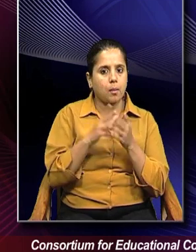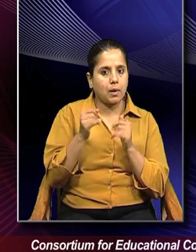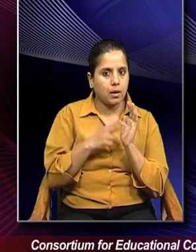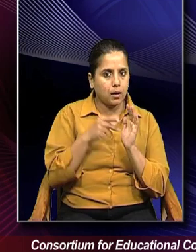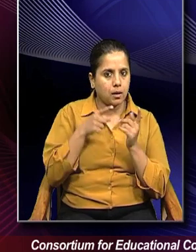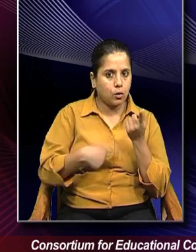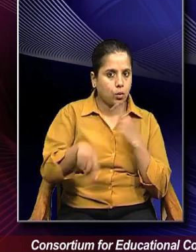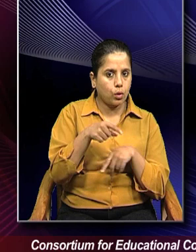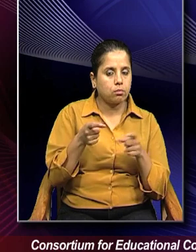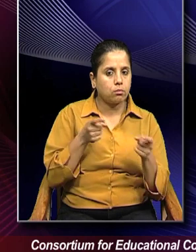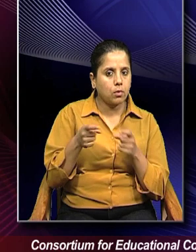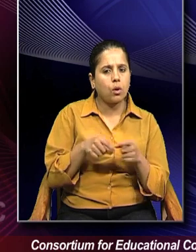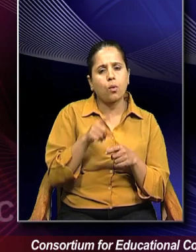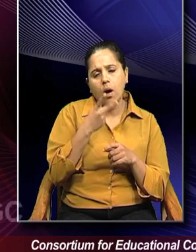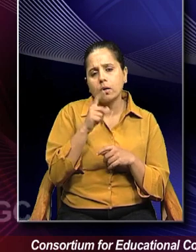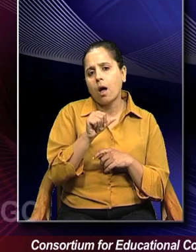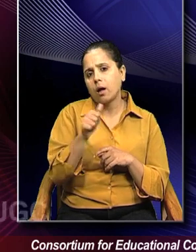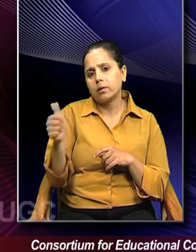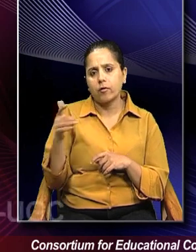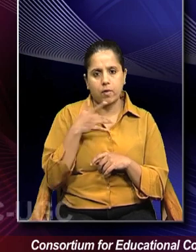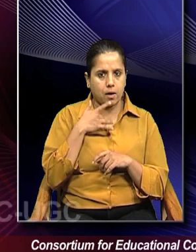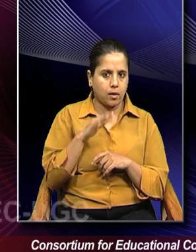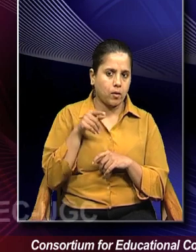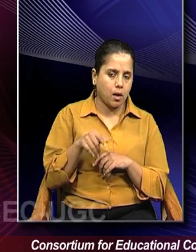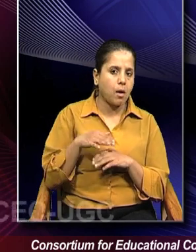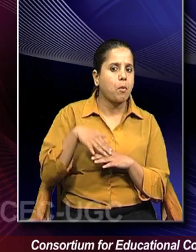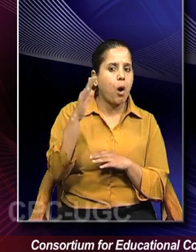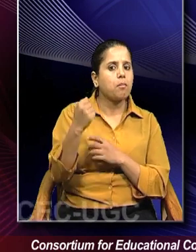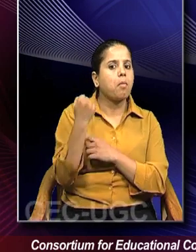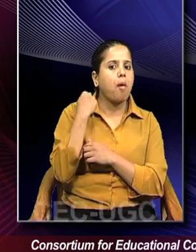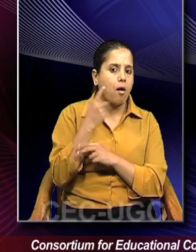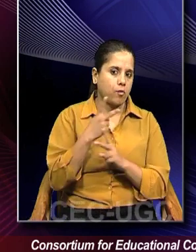dominance by one or the other great power.